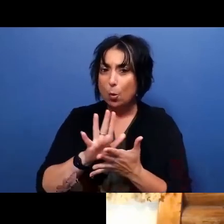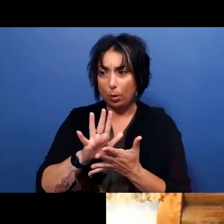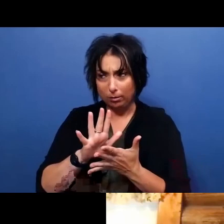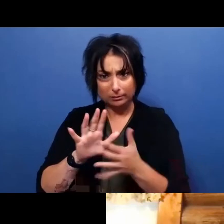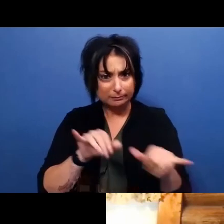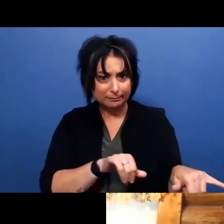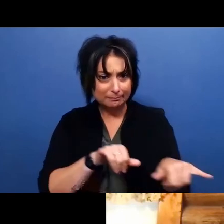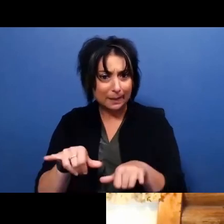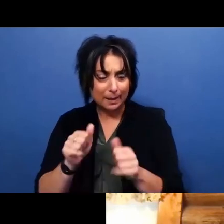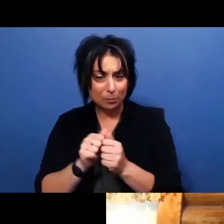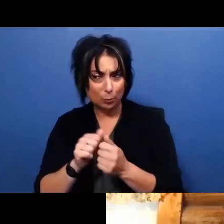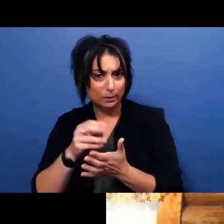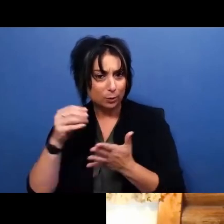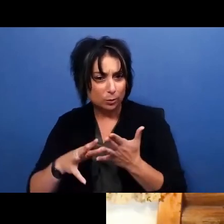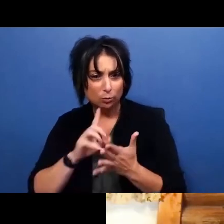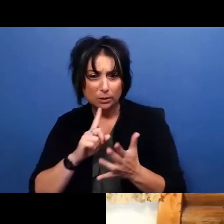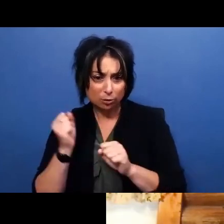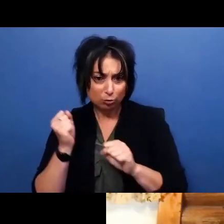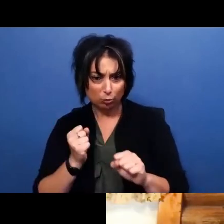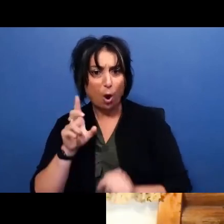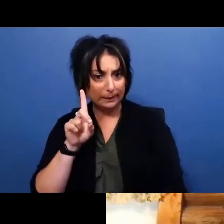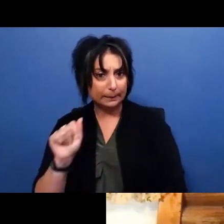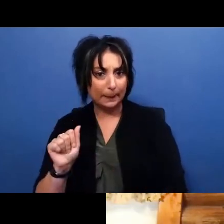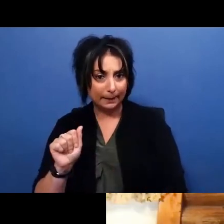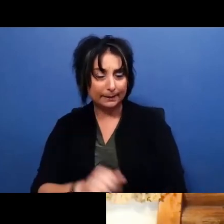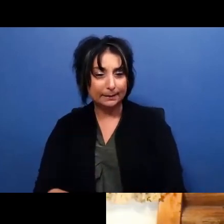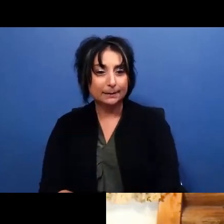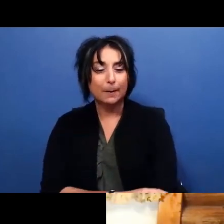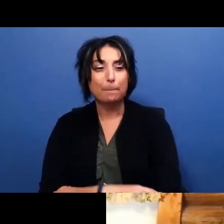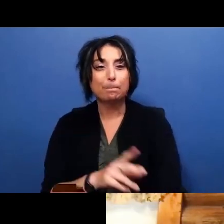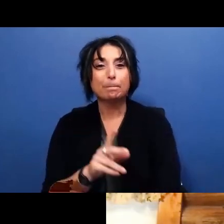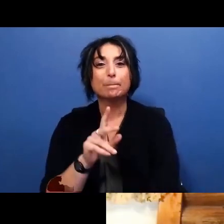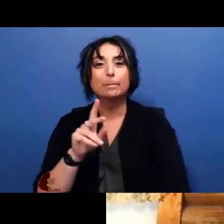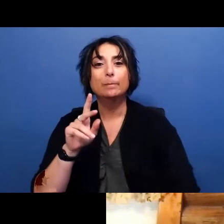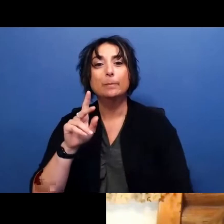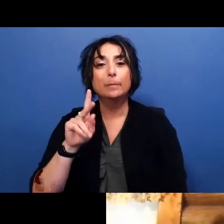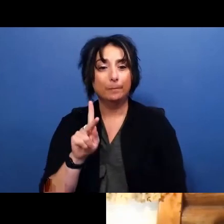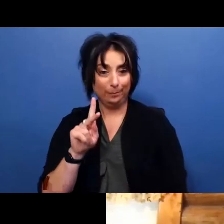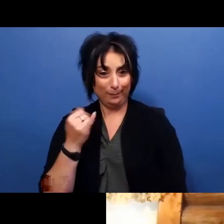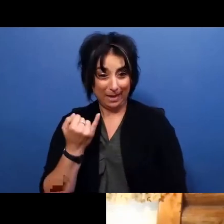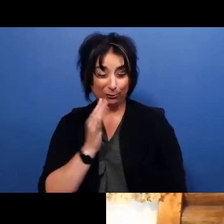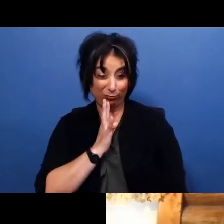severe disabilities. That was about, I want to say about 5-7